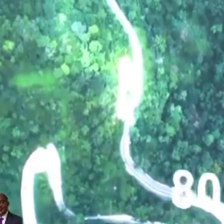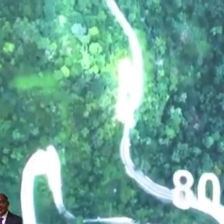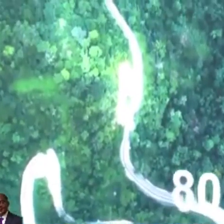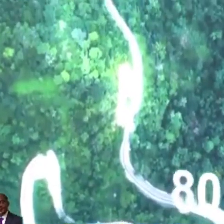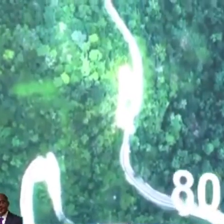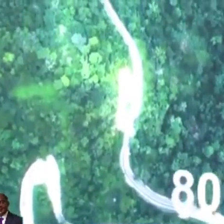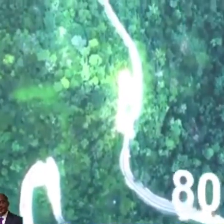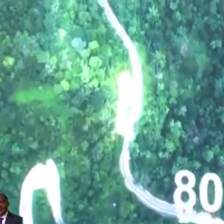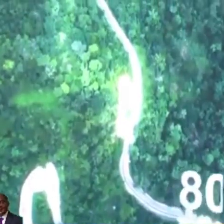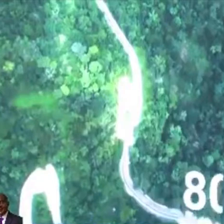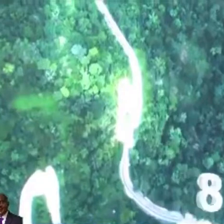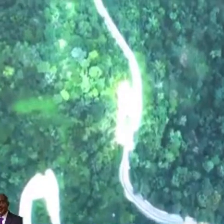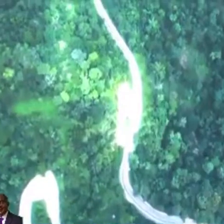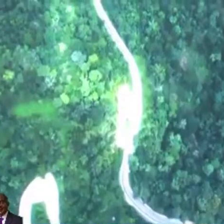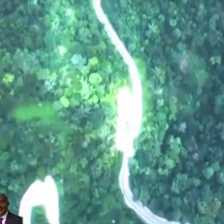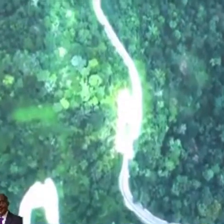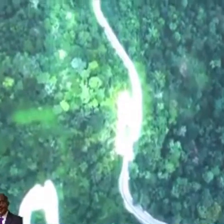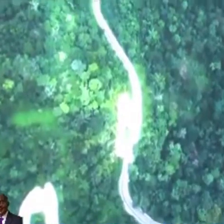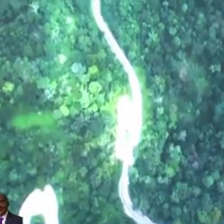from launch sites.